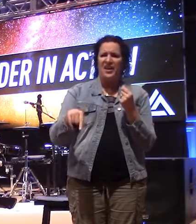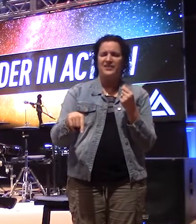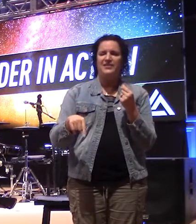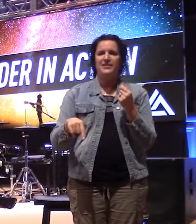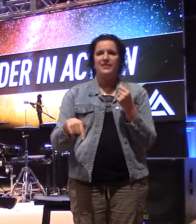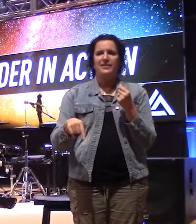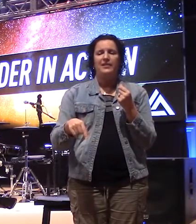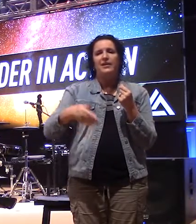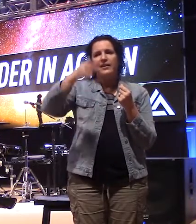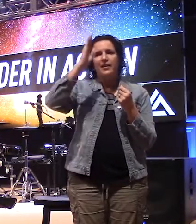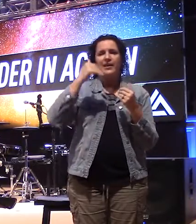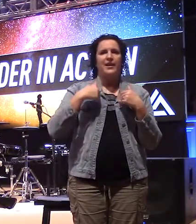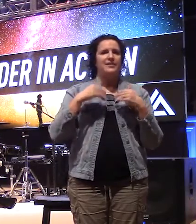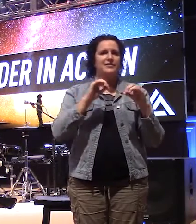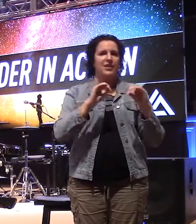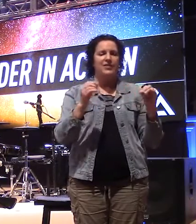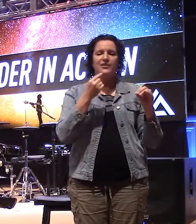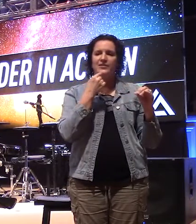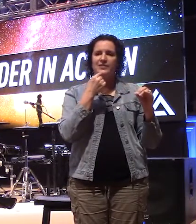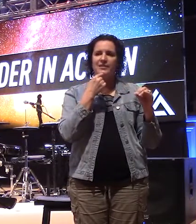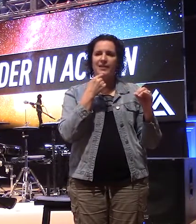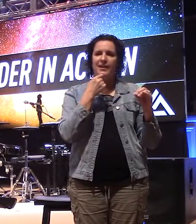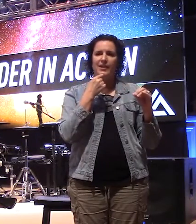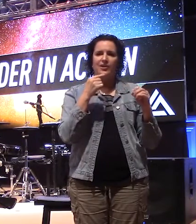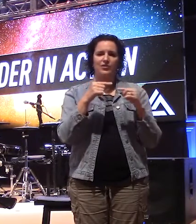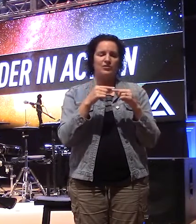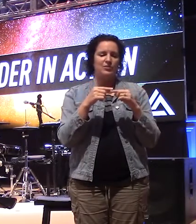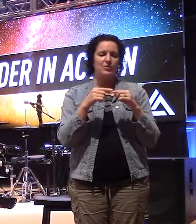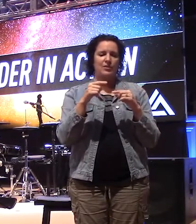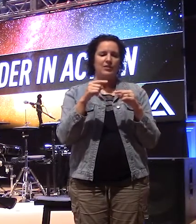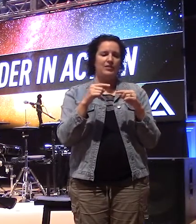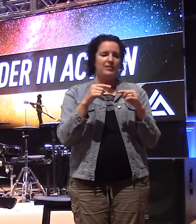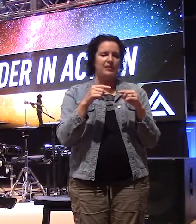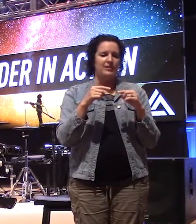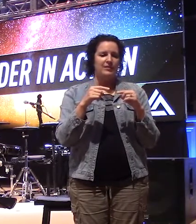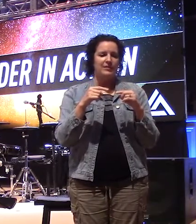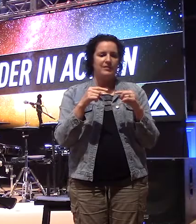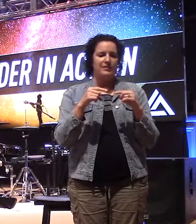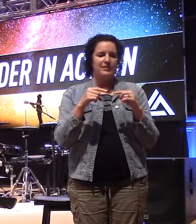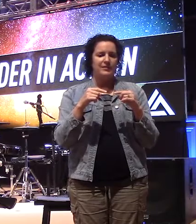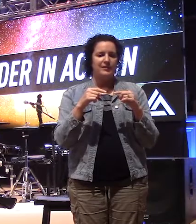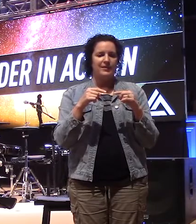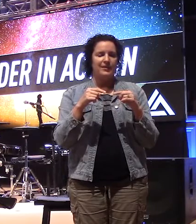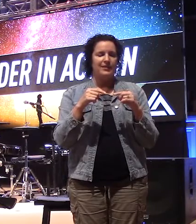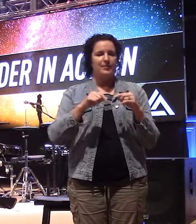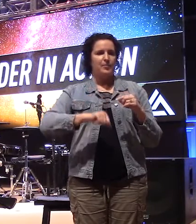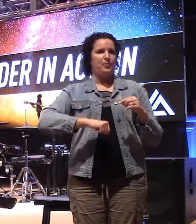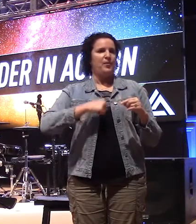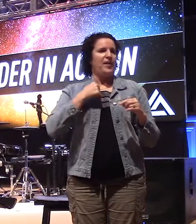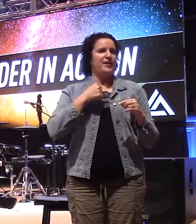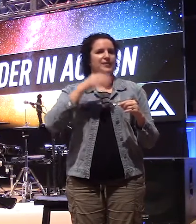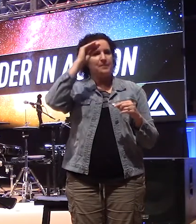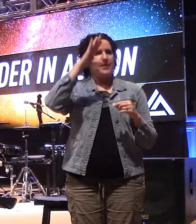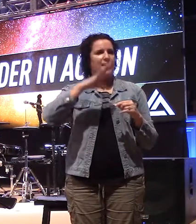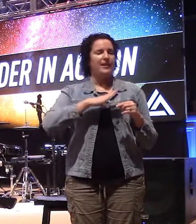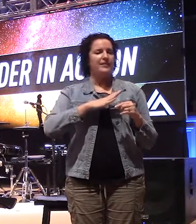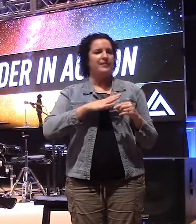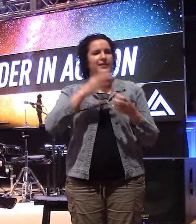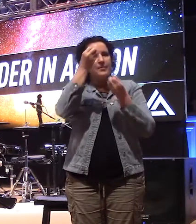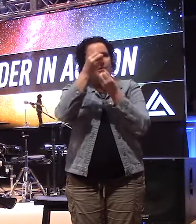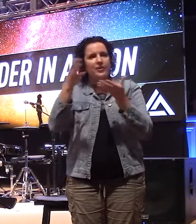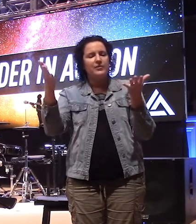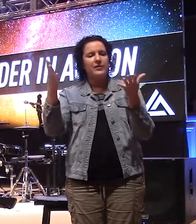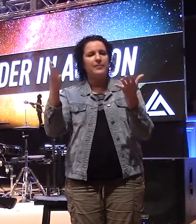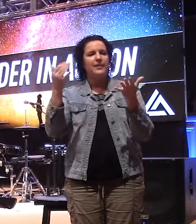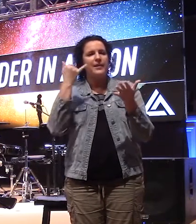Tozer said, God has nothing to say to the frivolous man. And the problem is, let me tell you something. If there is no